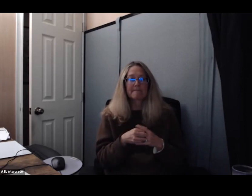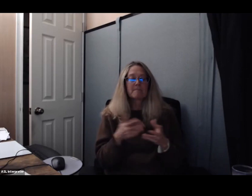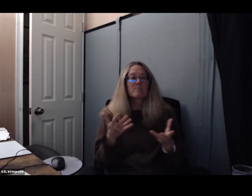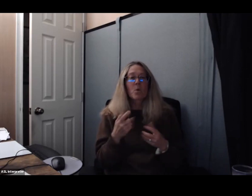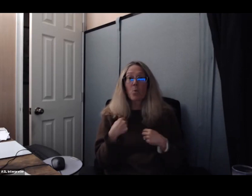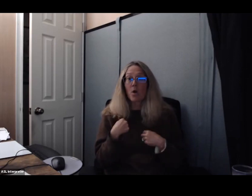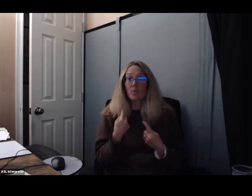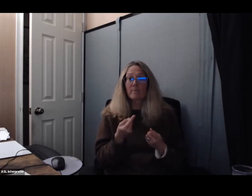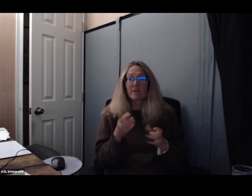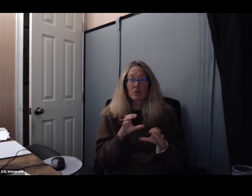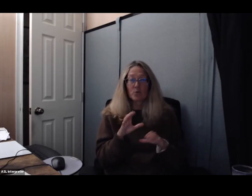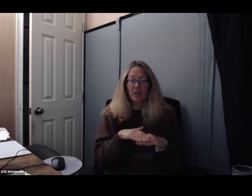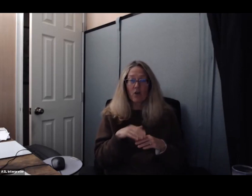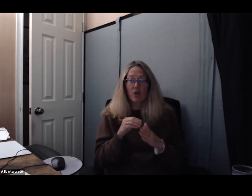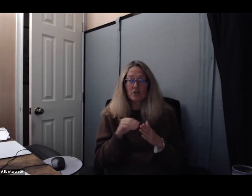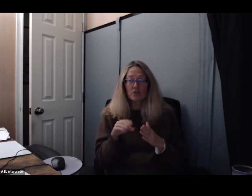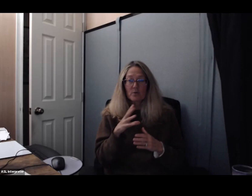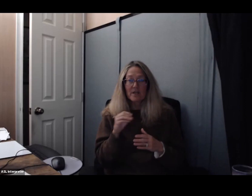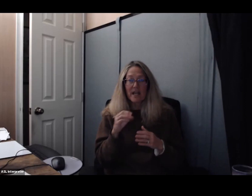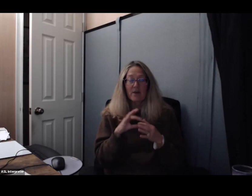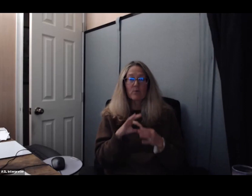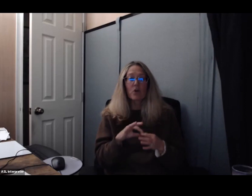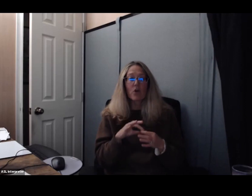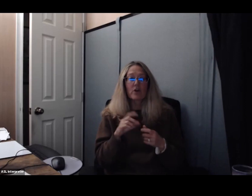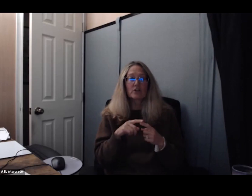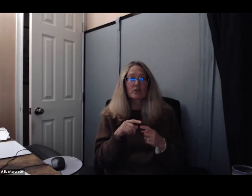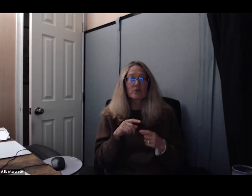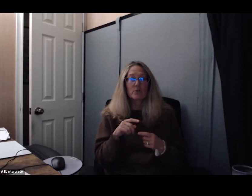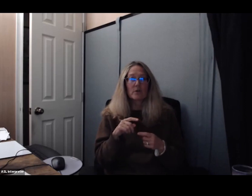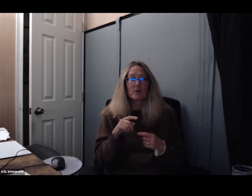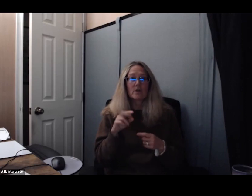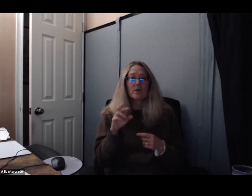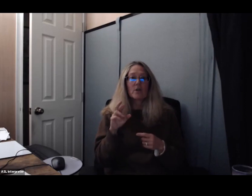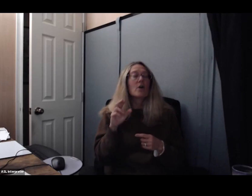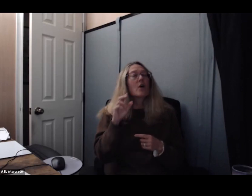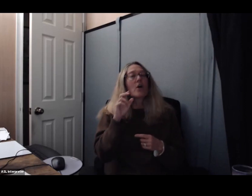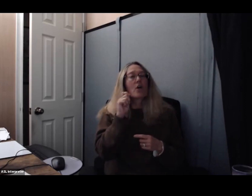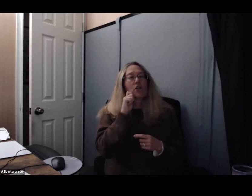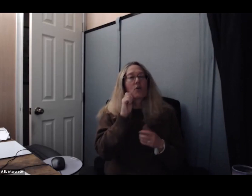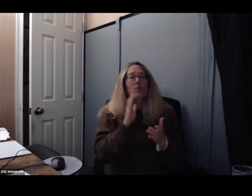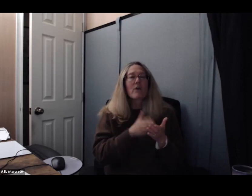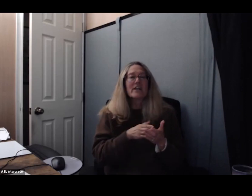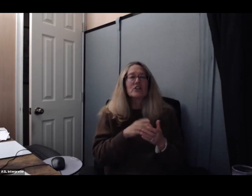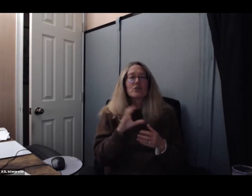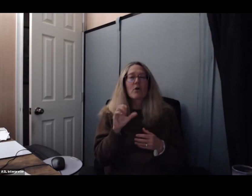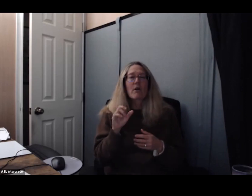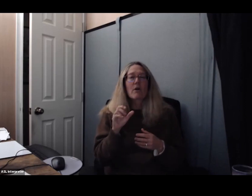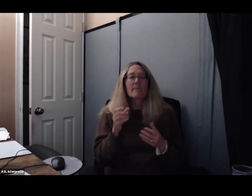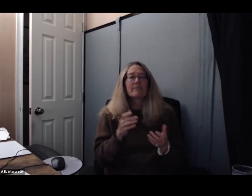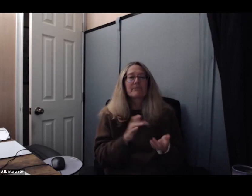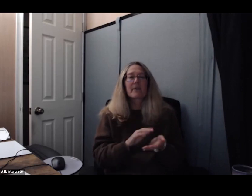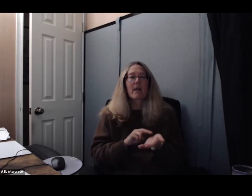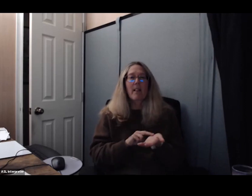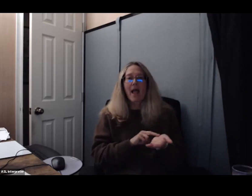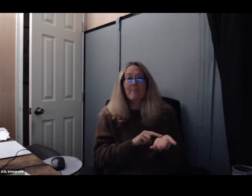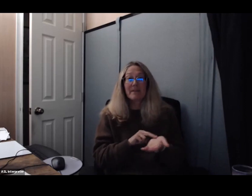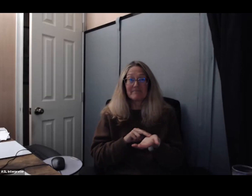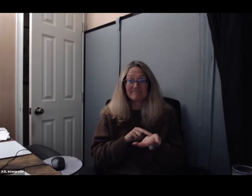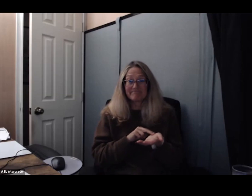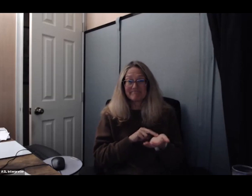things that we've been doing on the student end in regards to the racial climate assessment that's been happening in our schools. So